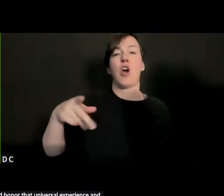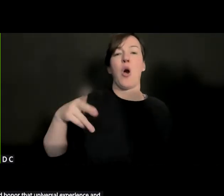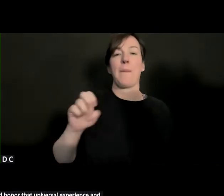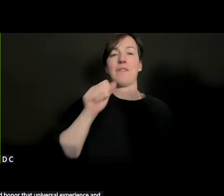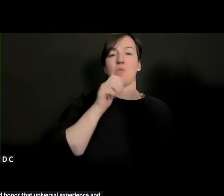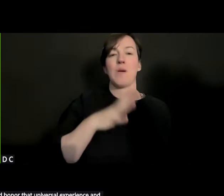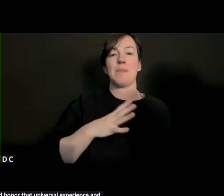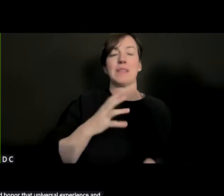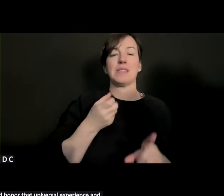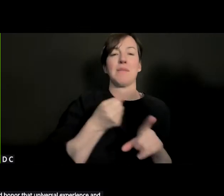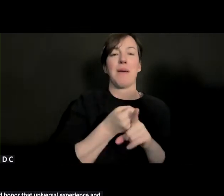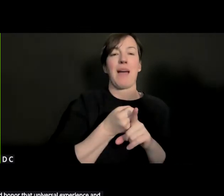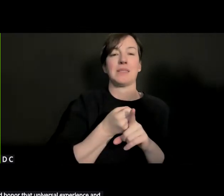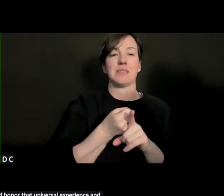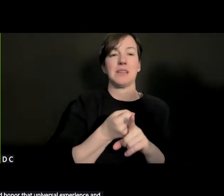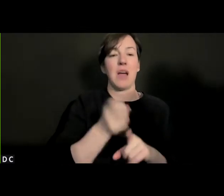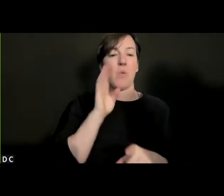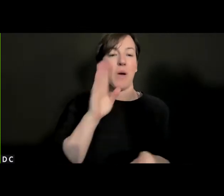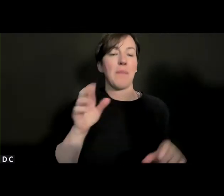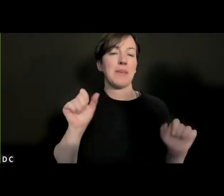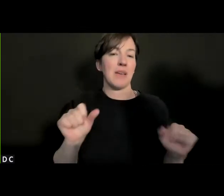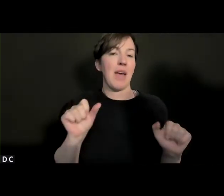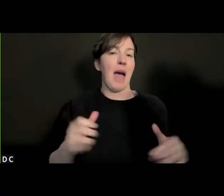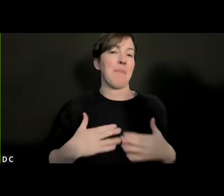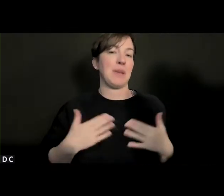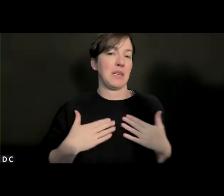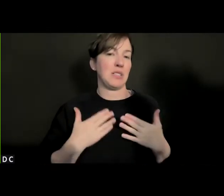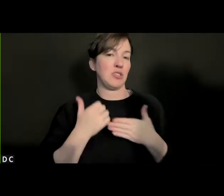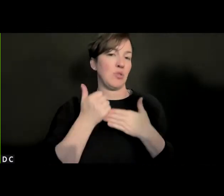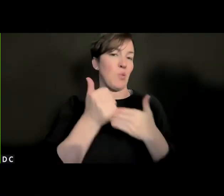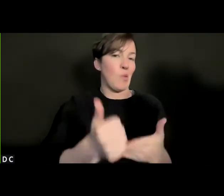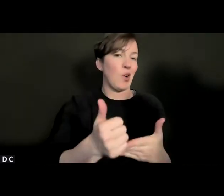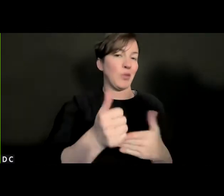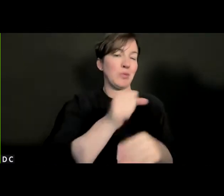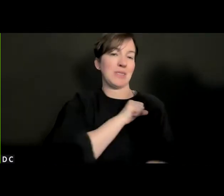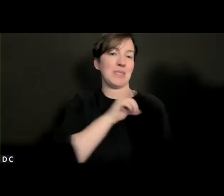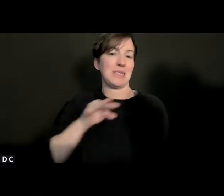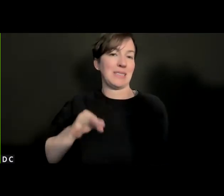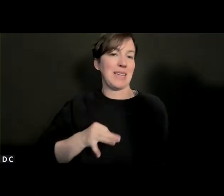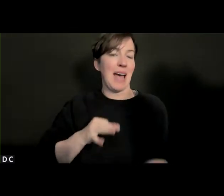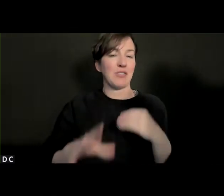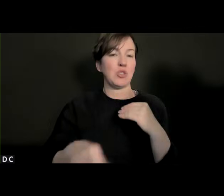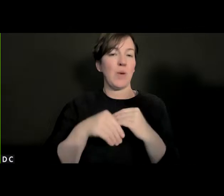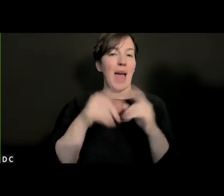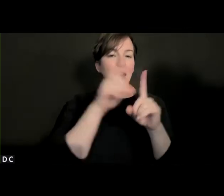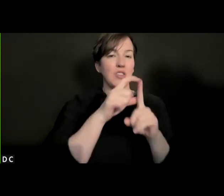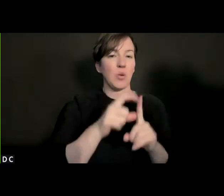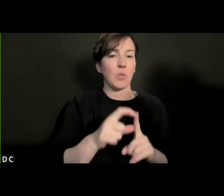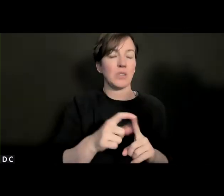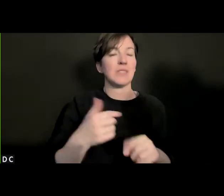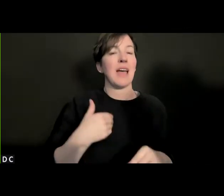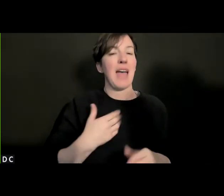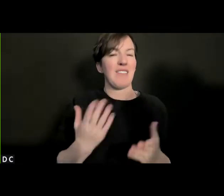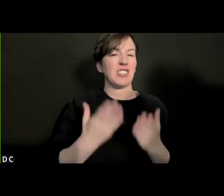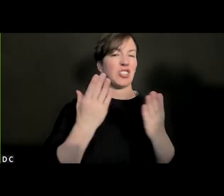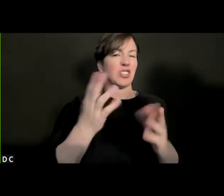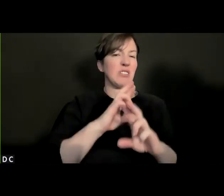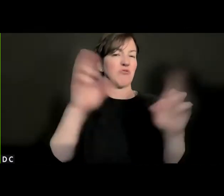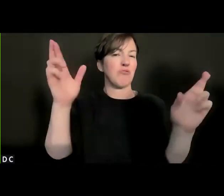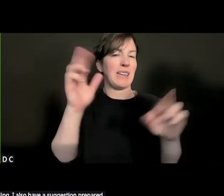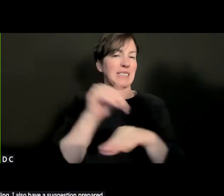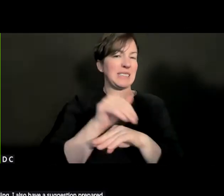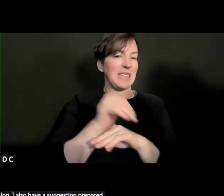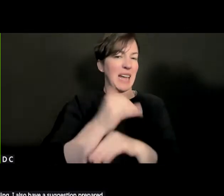impact. I'd be happy to work with staff on wording. I also have a suggestion prepared tonight if you would like